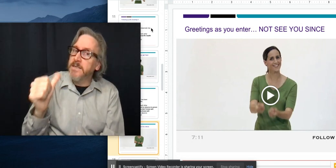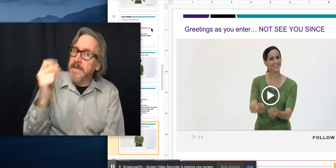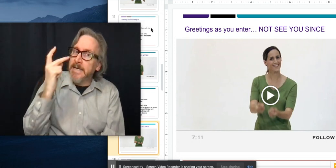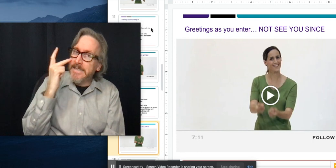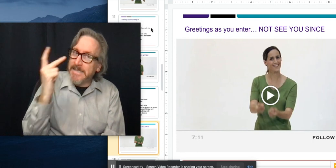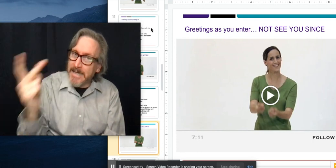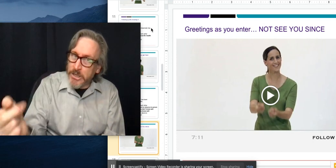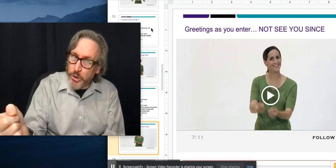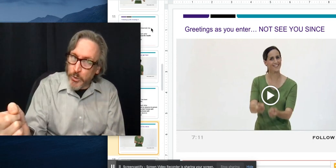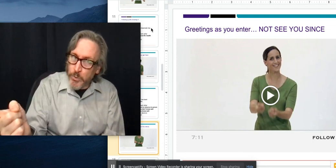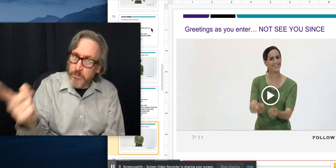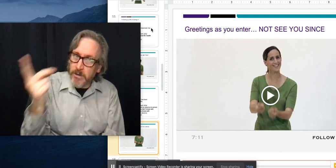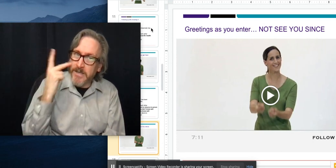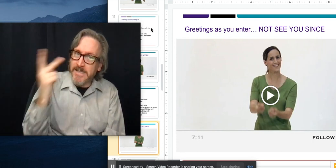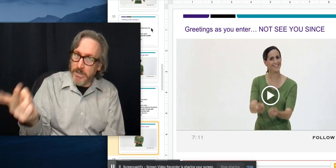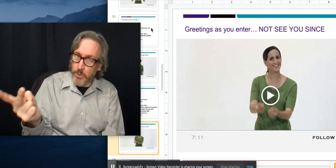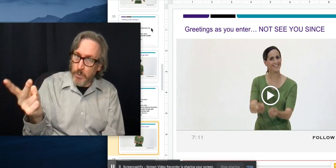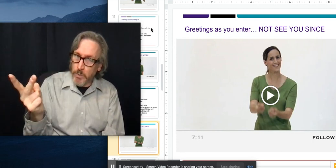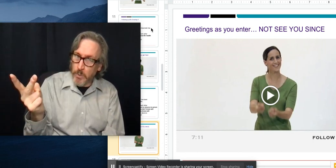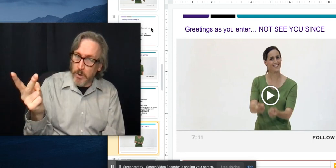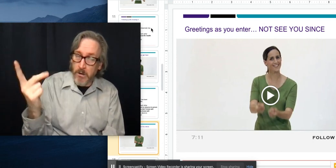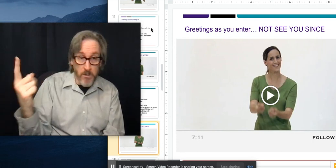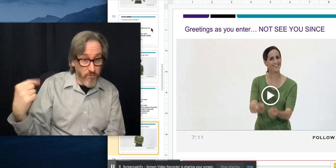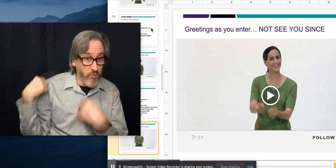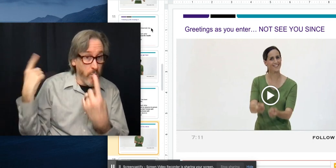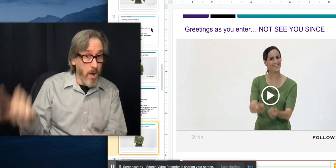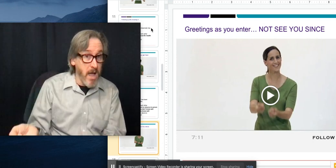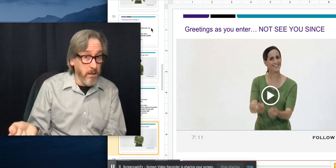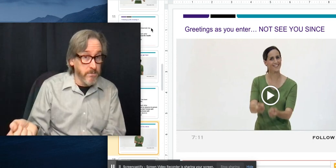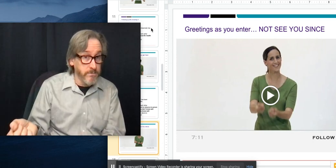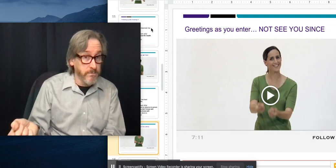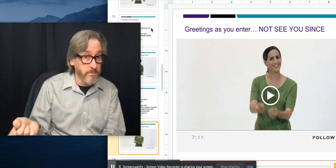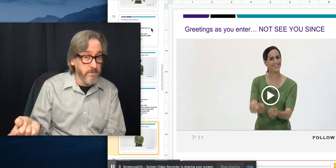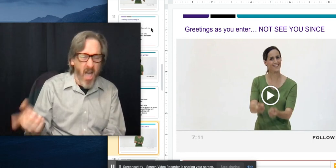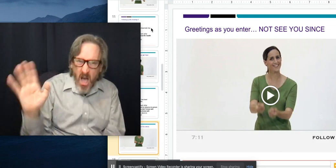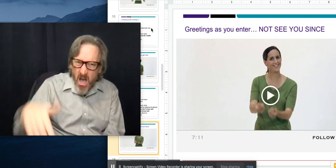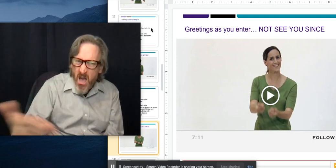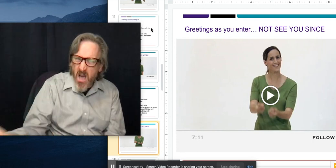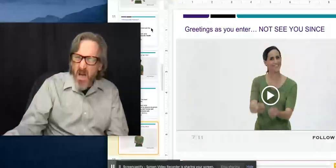Not see you, right? See you for a while.